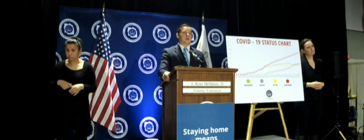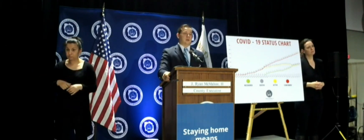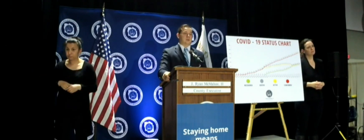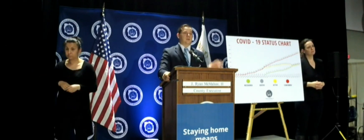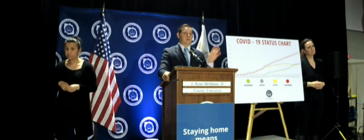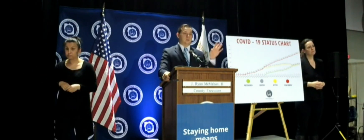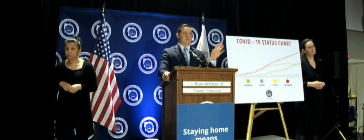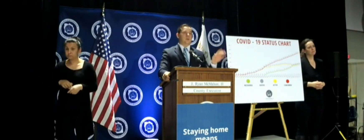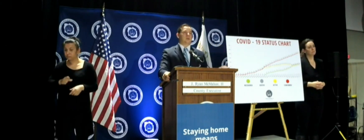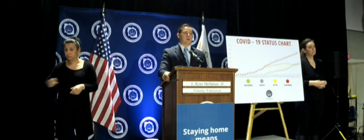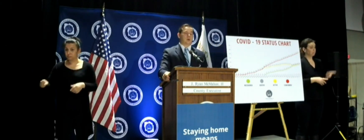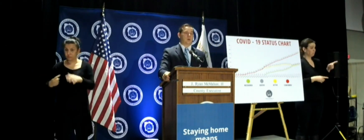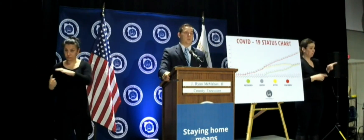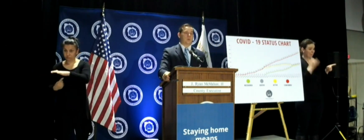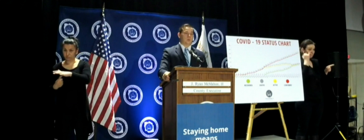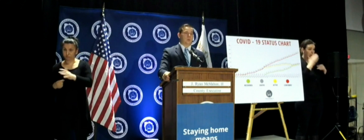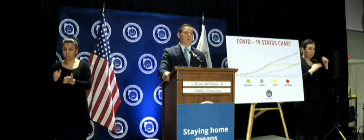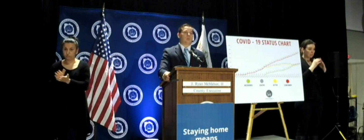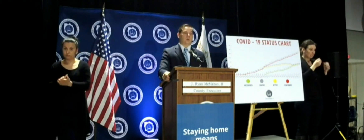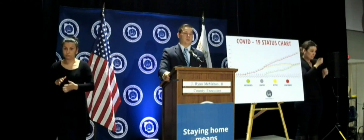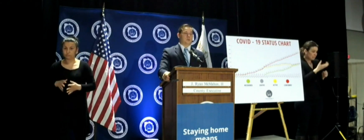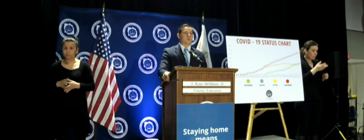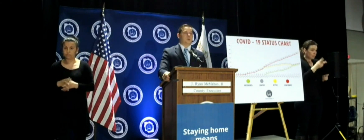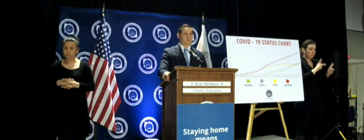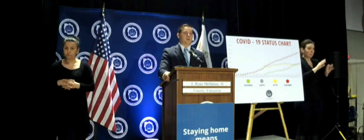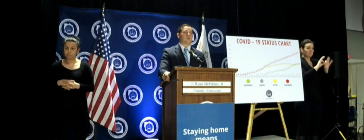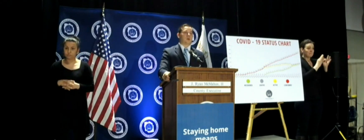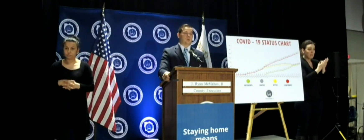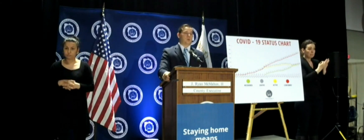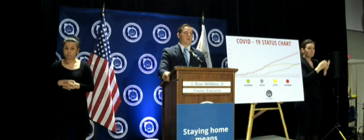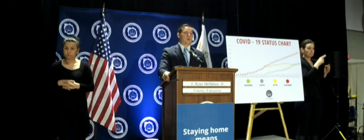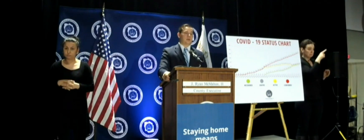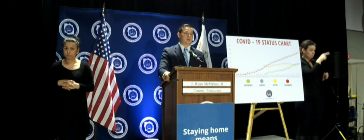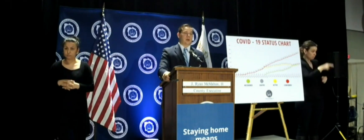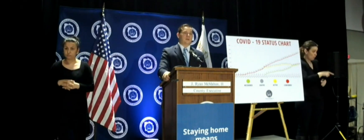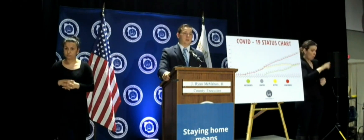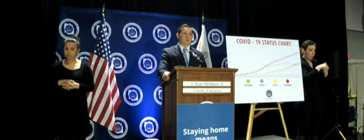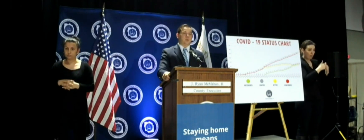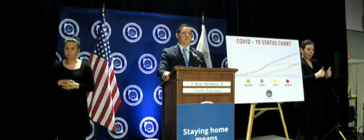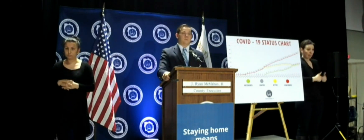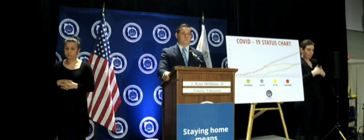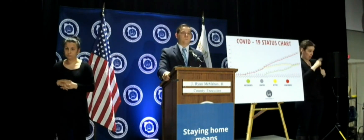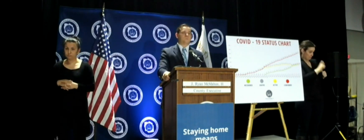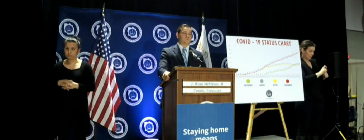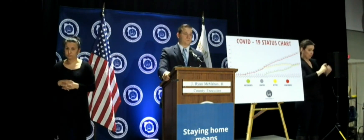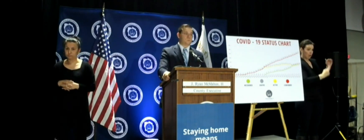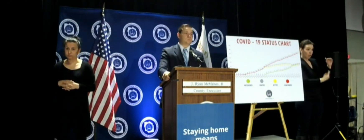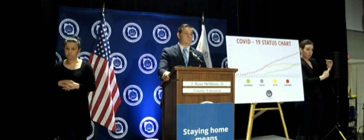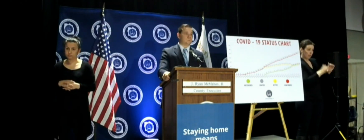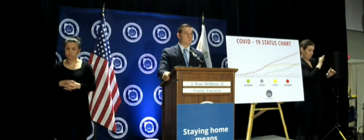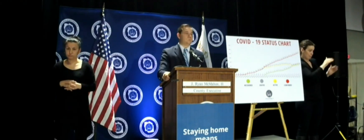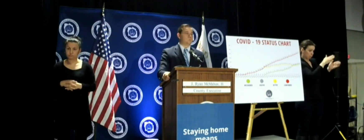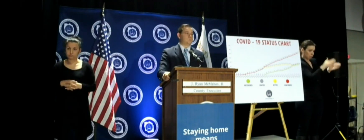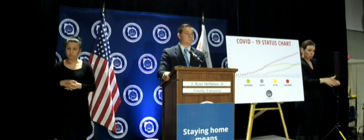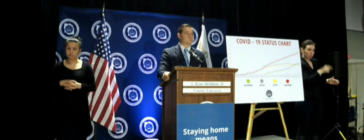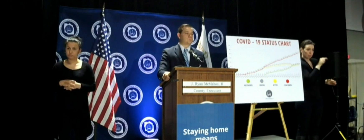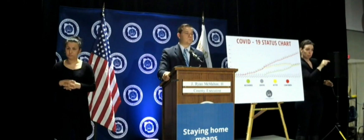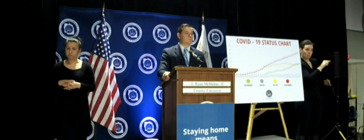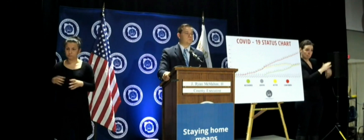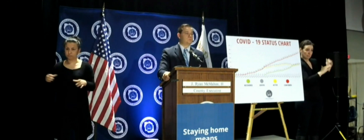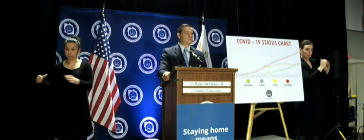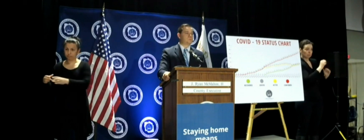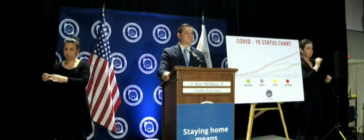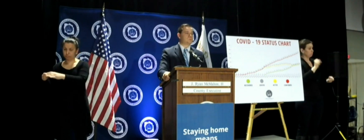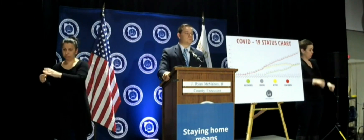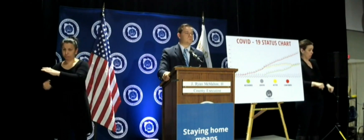isolate and in their own buildings for the most part. So they do have that ability. How concerned are you